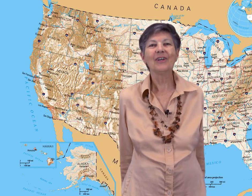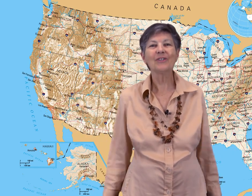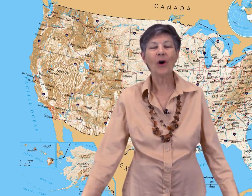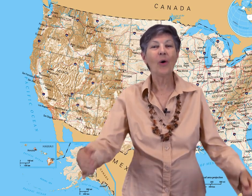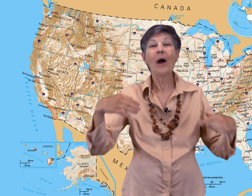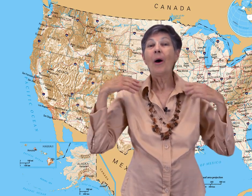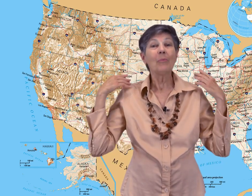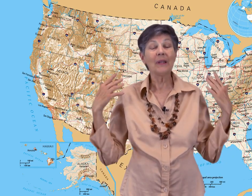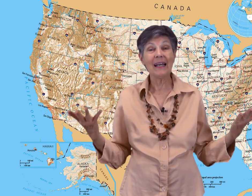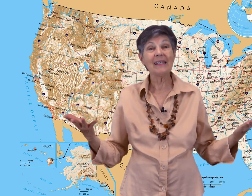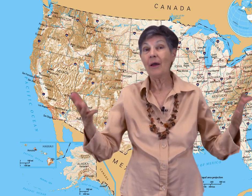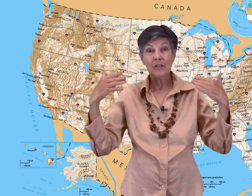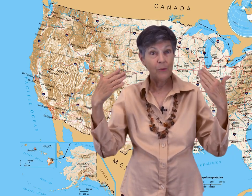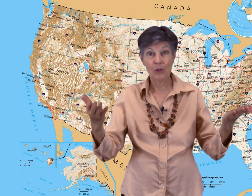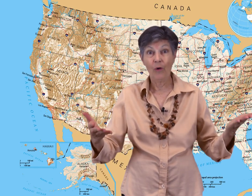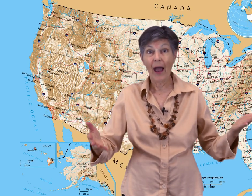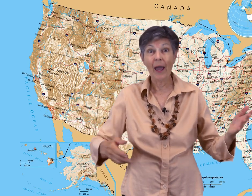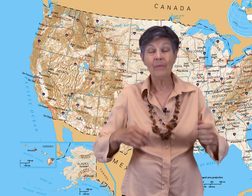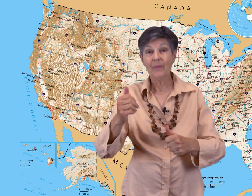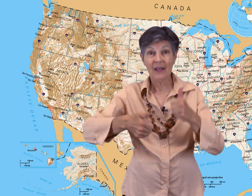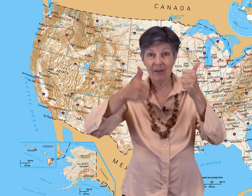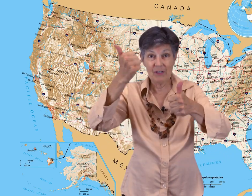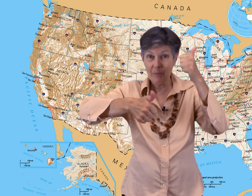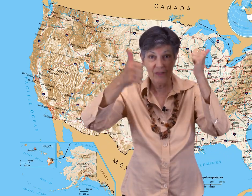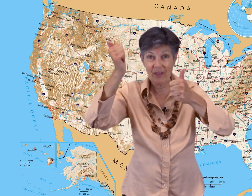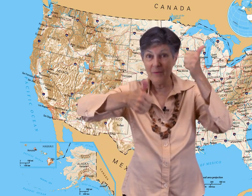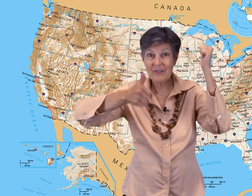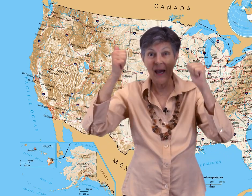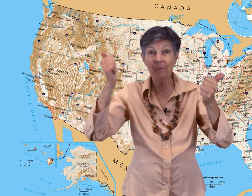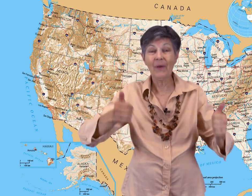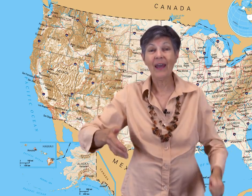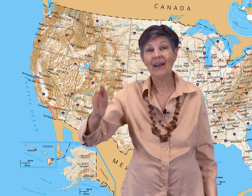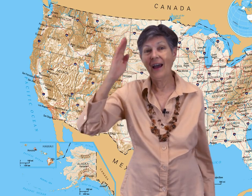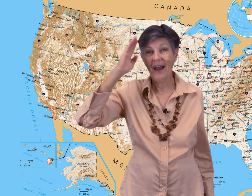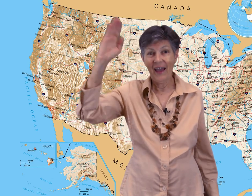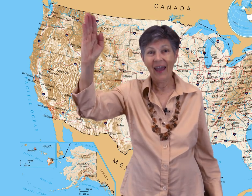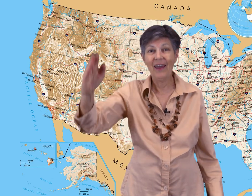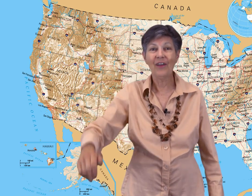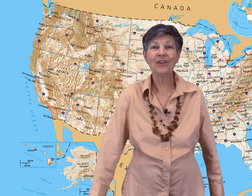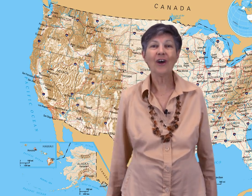So please subscribe, give us a big thumbs up, and hey there to